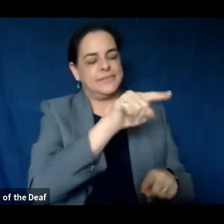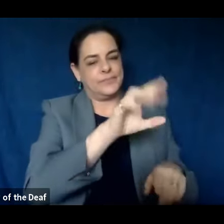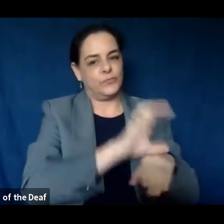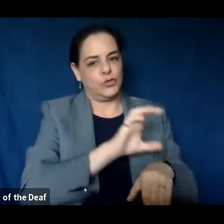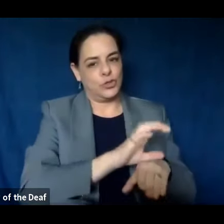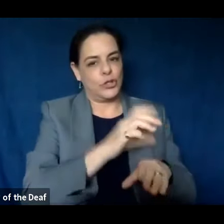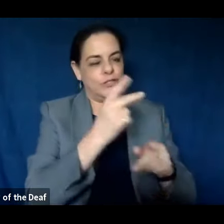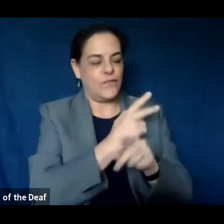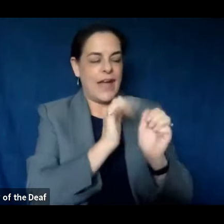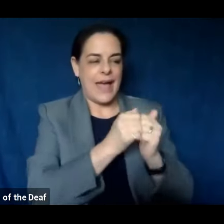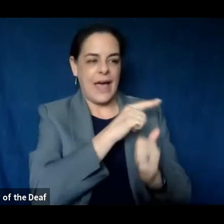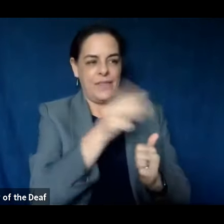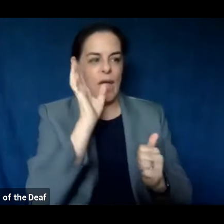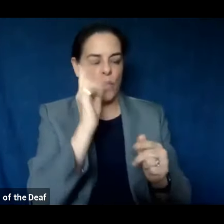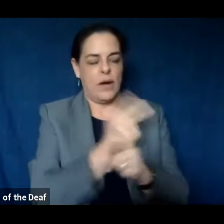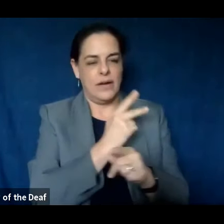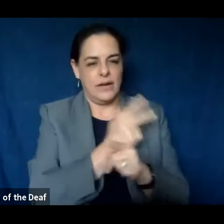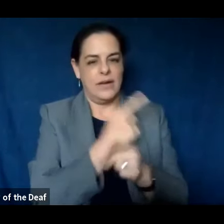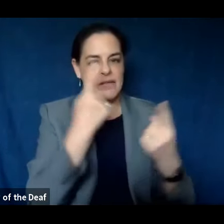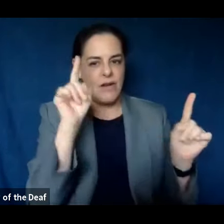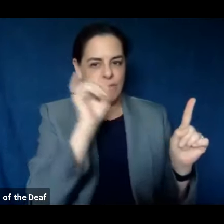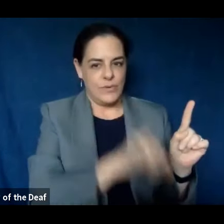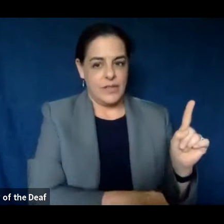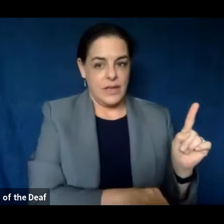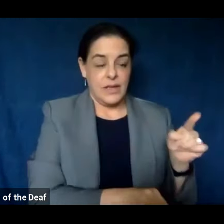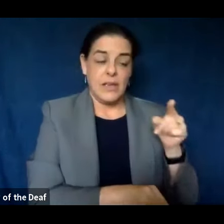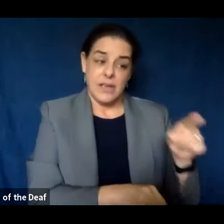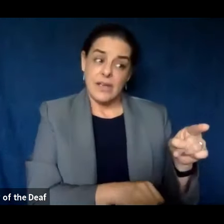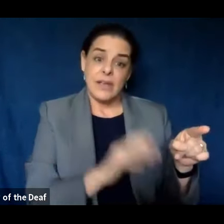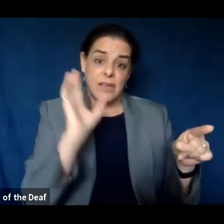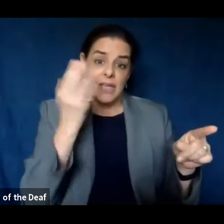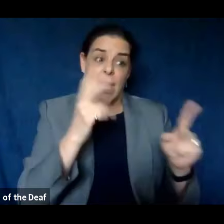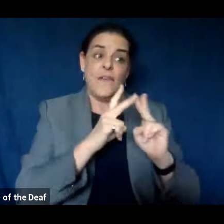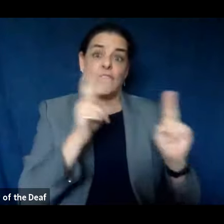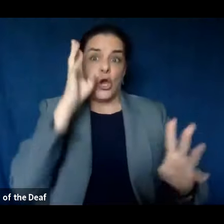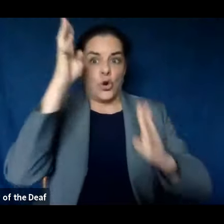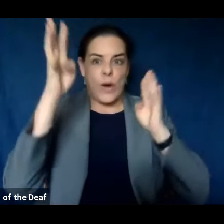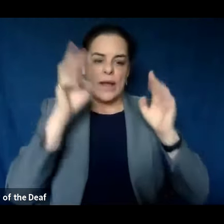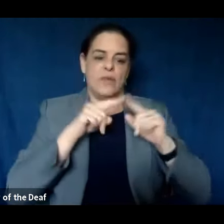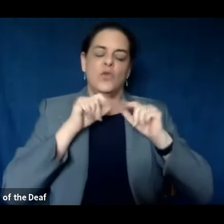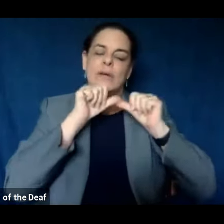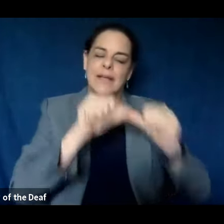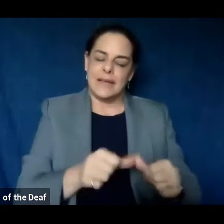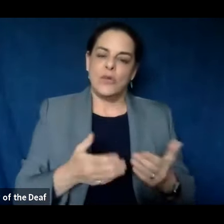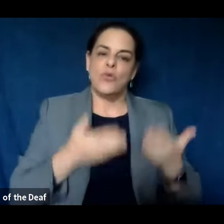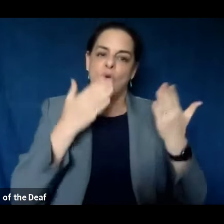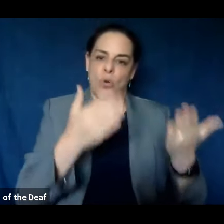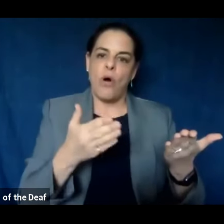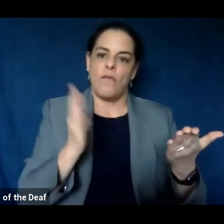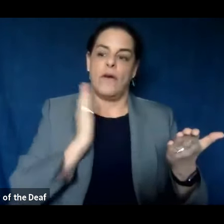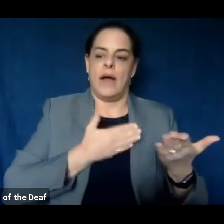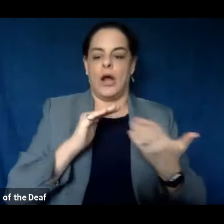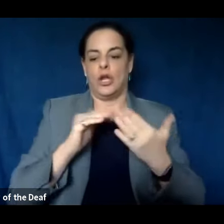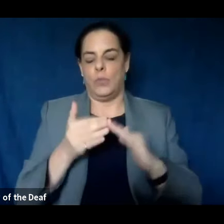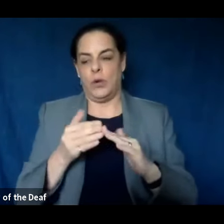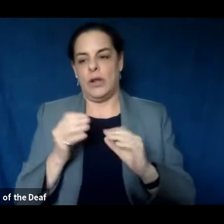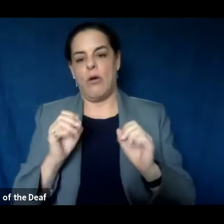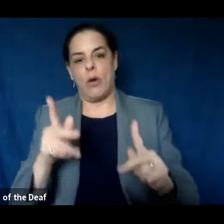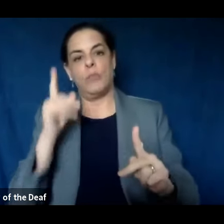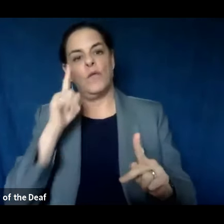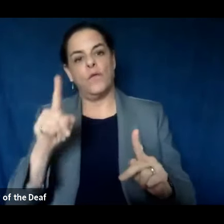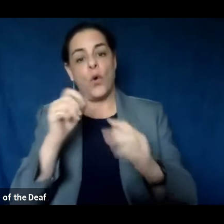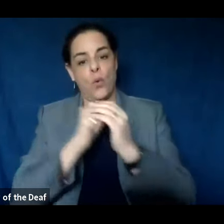going to accomplish that. They've proven to be really creative to be able to continue offering our community an opportunity for worship and